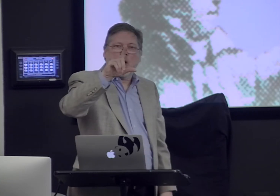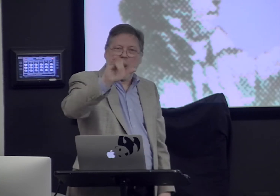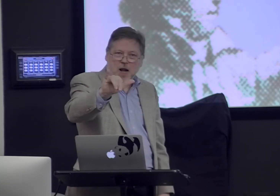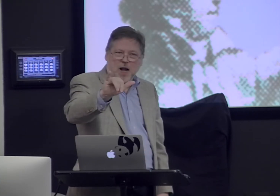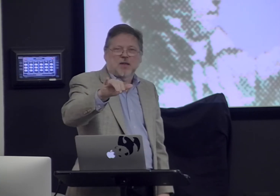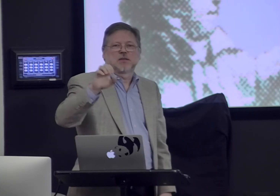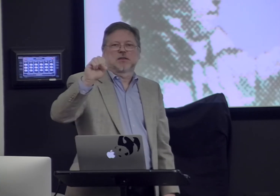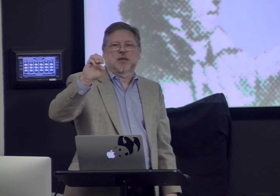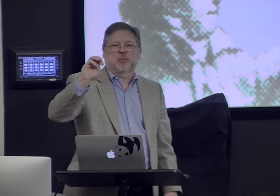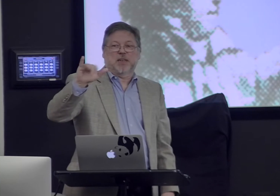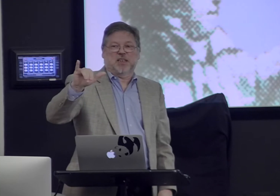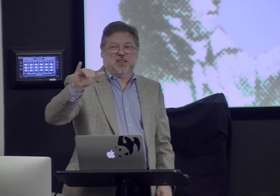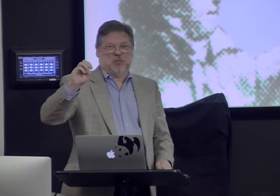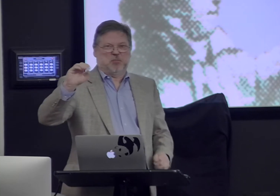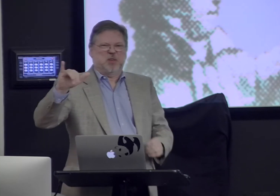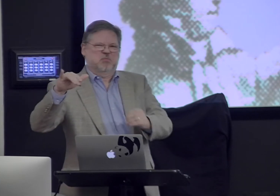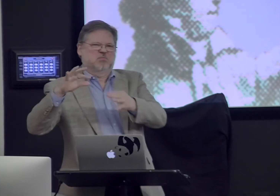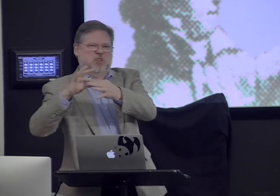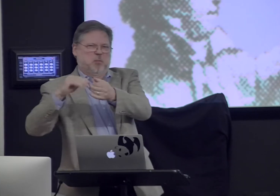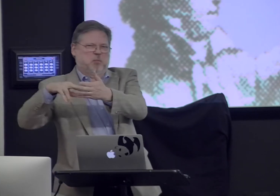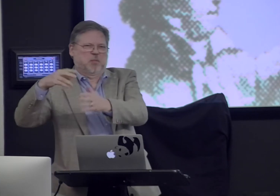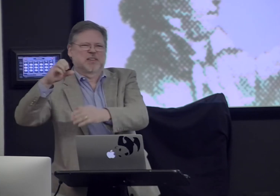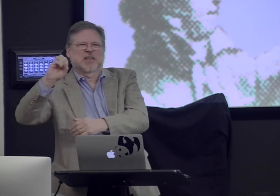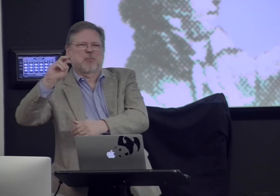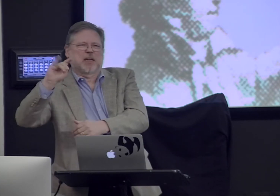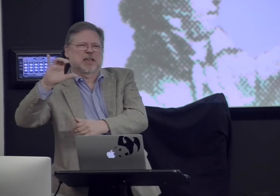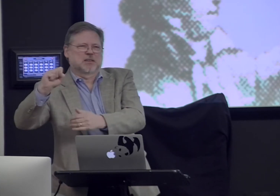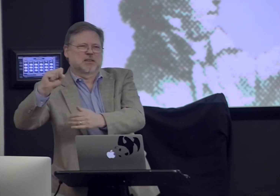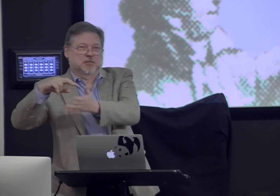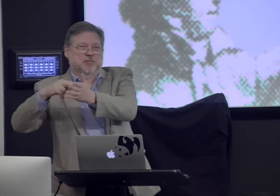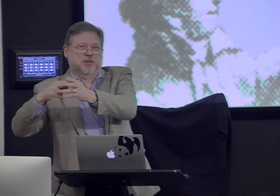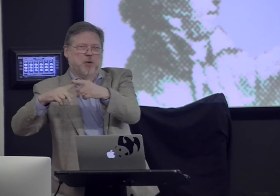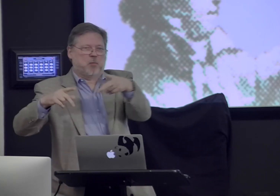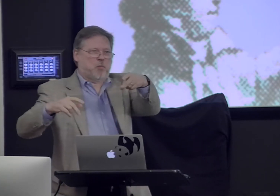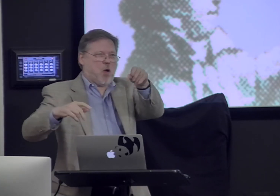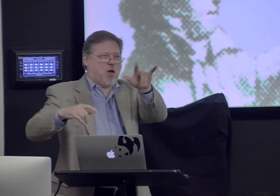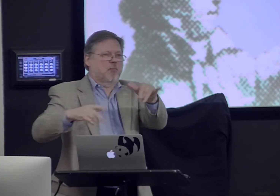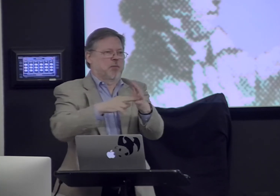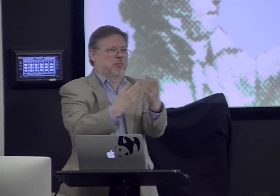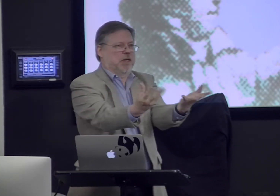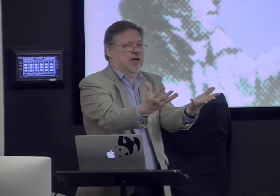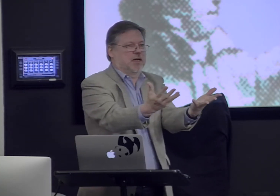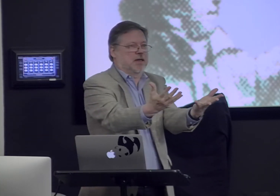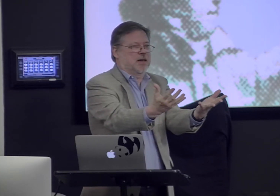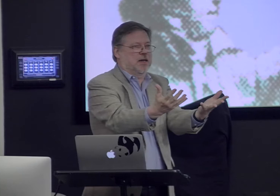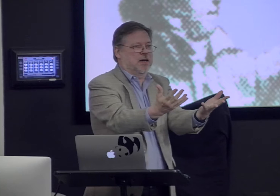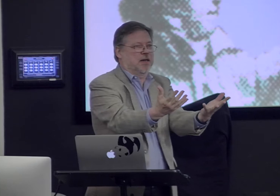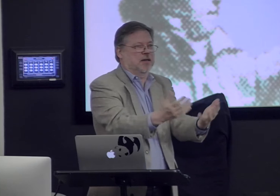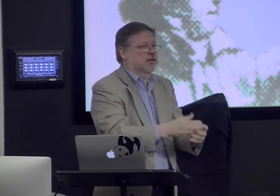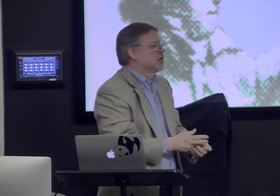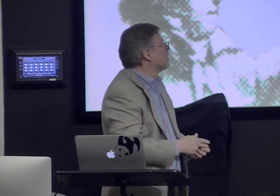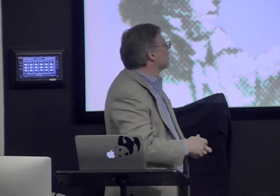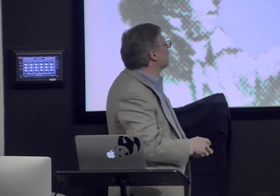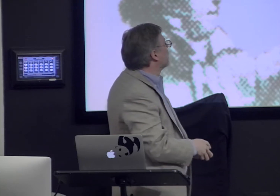this way, the form takes on multiple meanings and is polysemous. So it's an indication